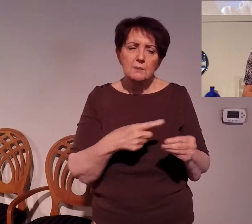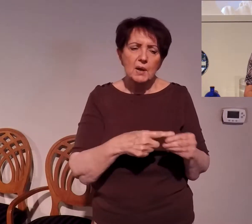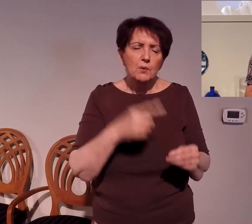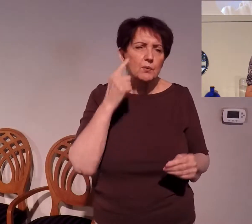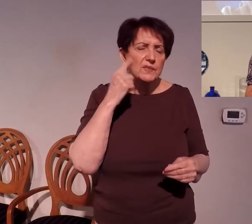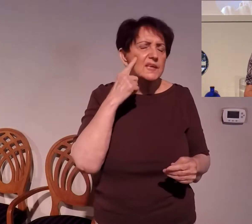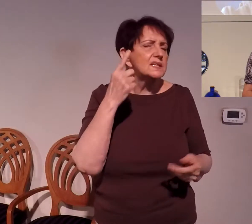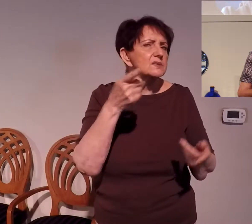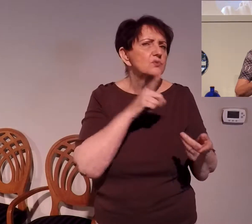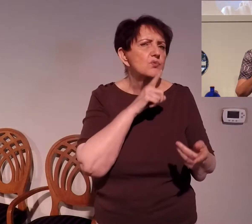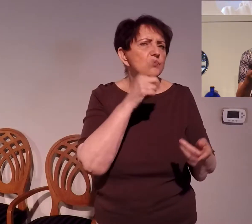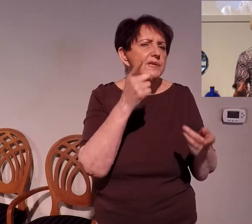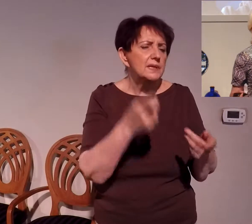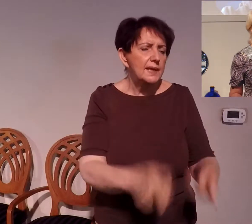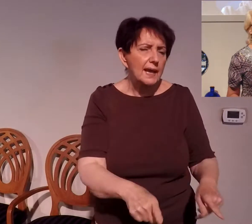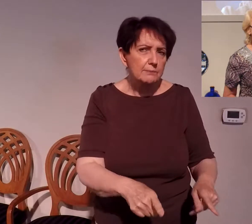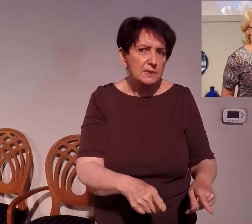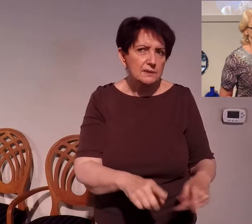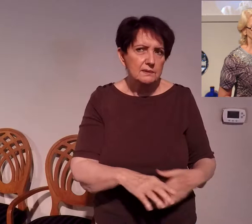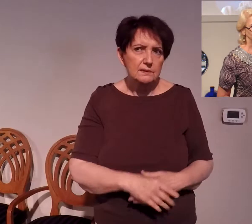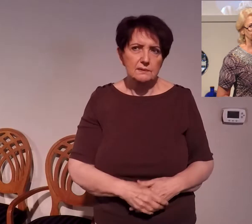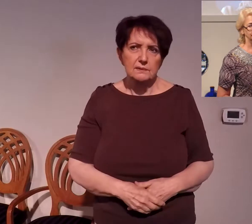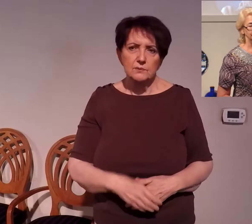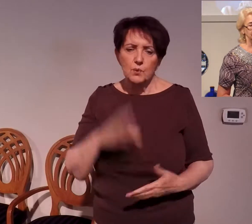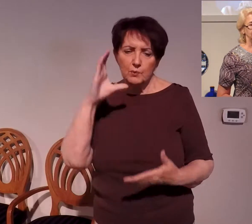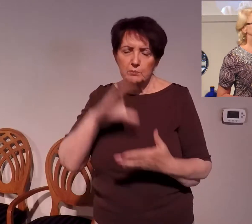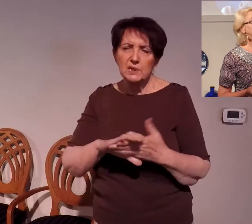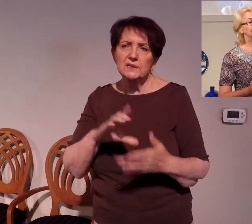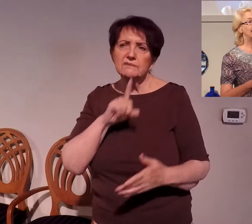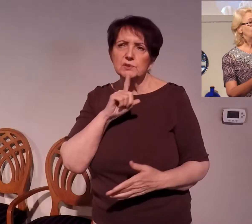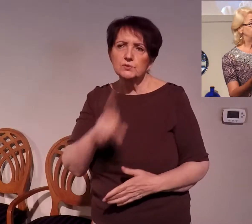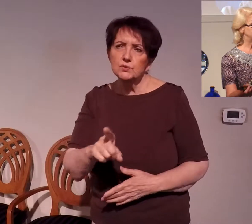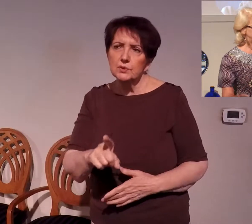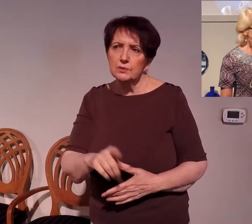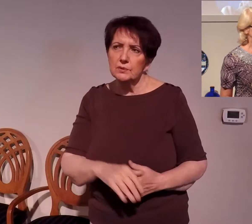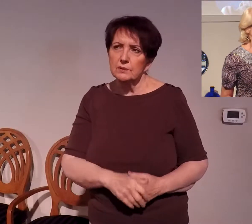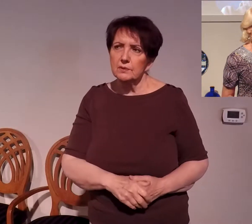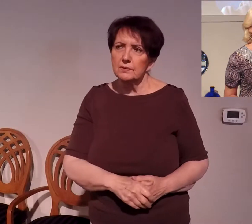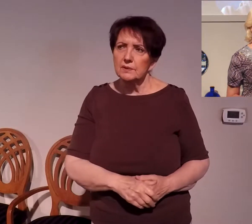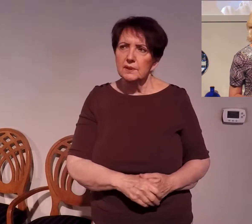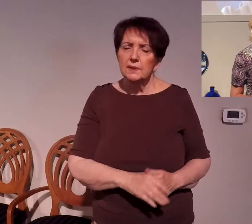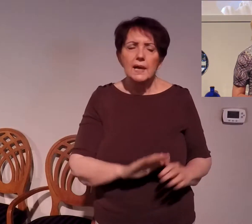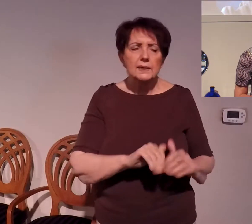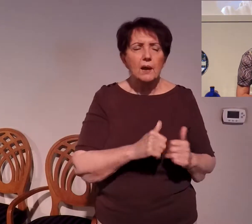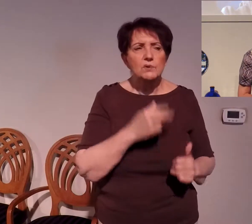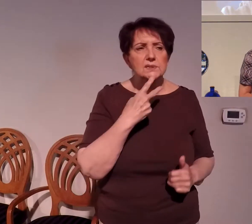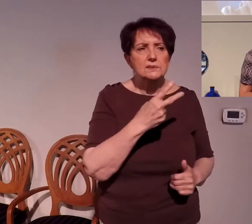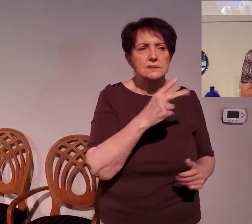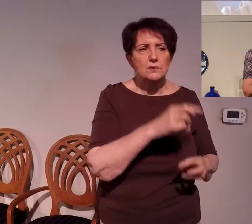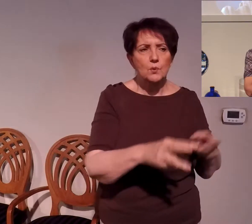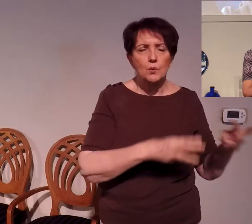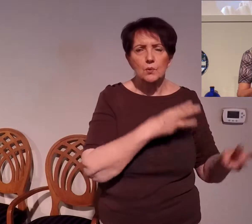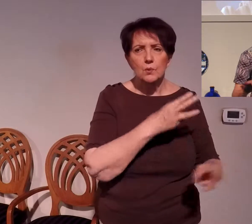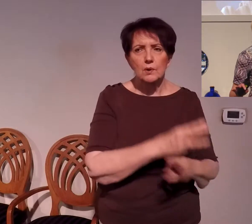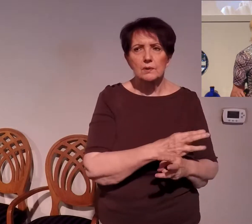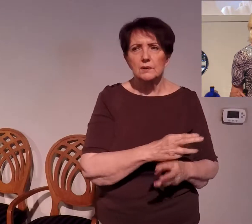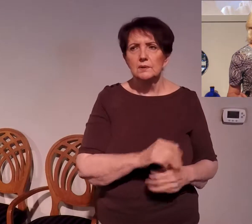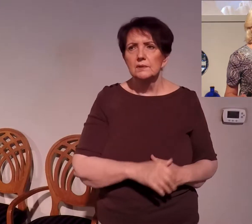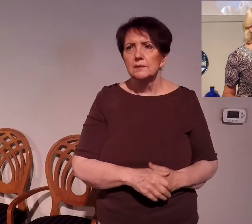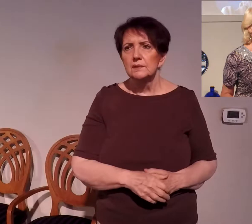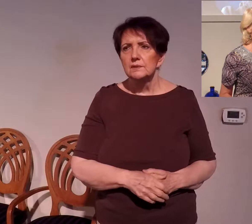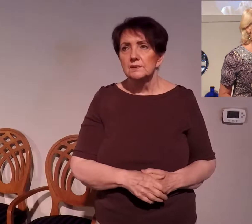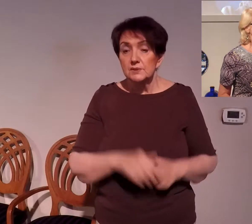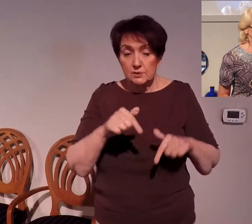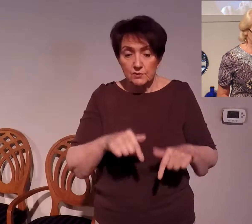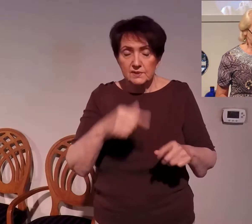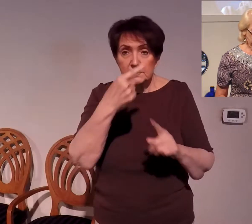going on, and about what we believe is true, and about how we see the world. So this whole month,